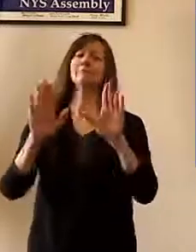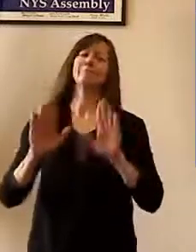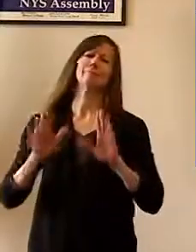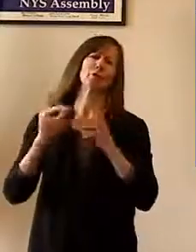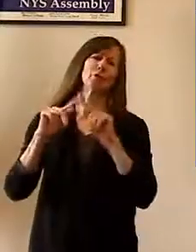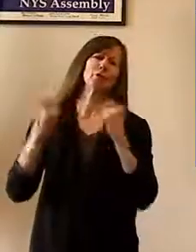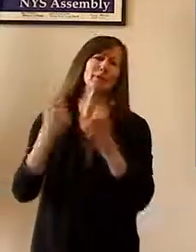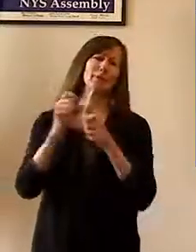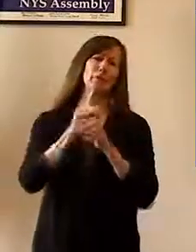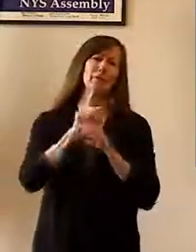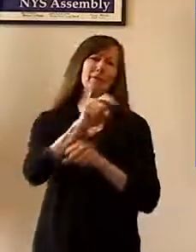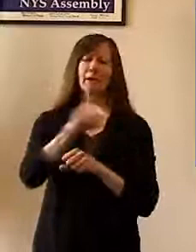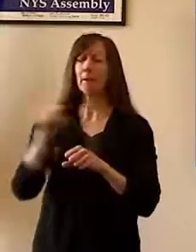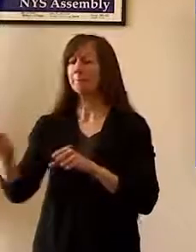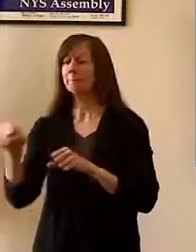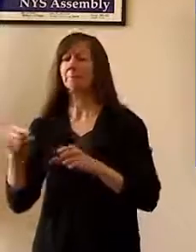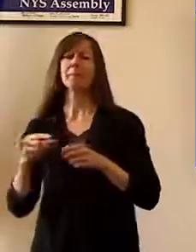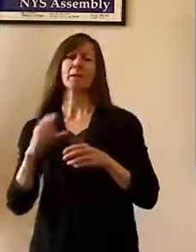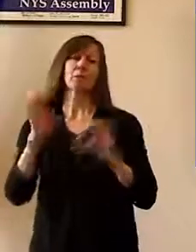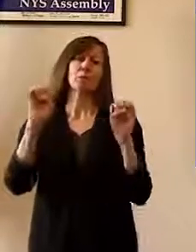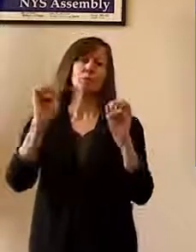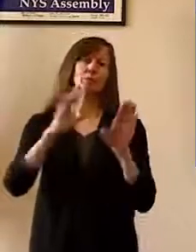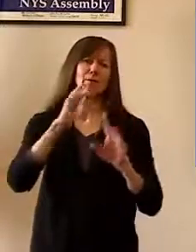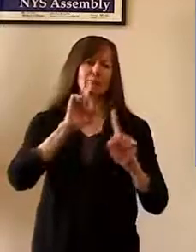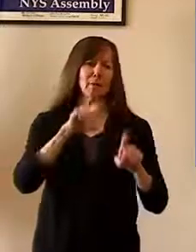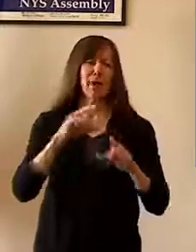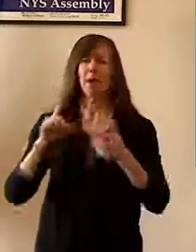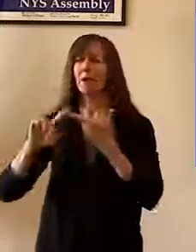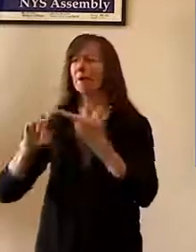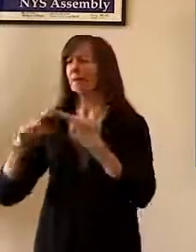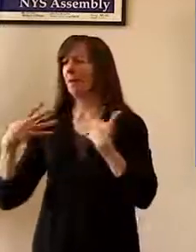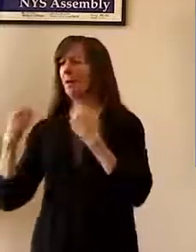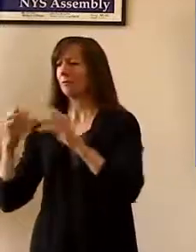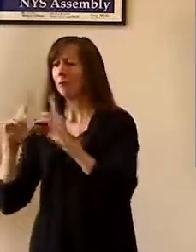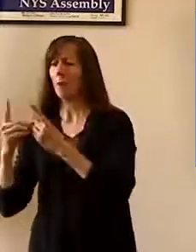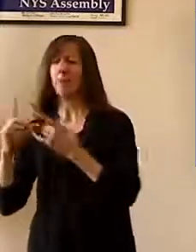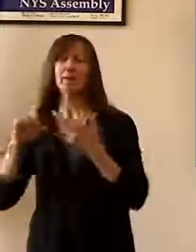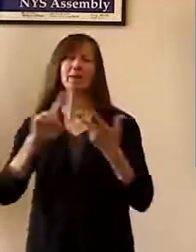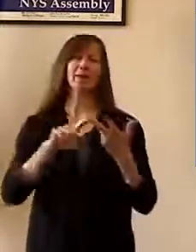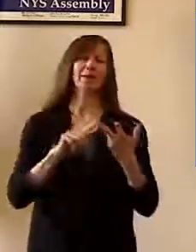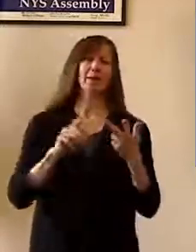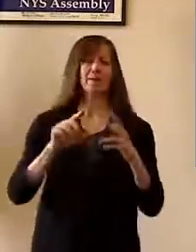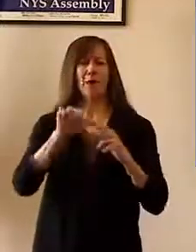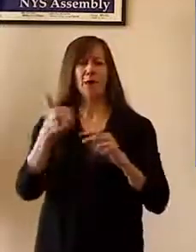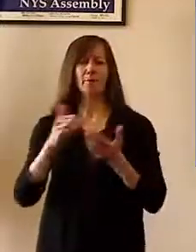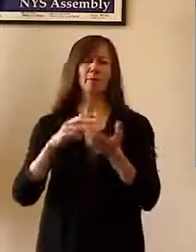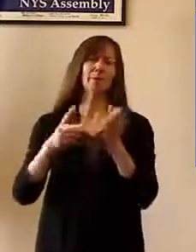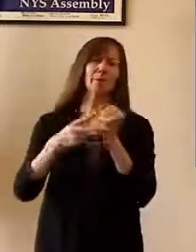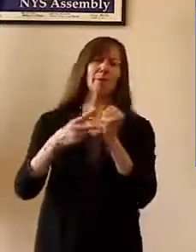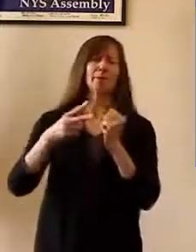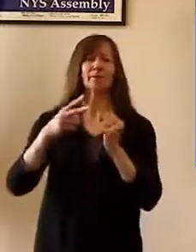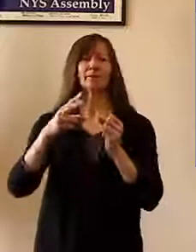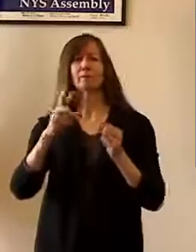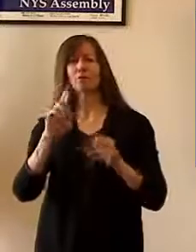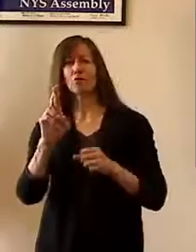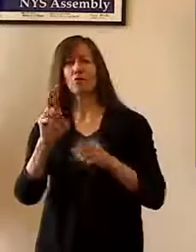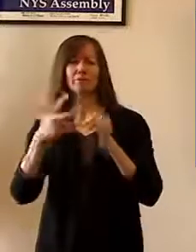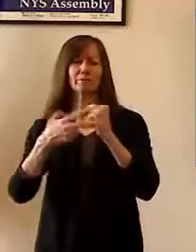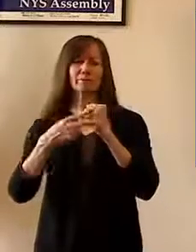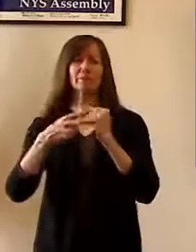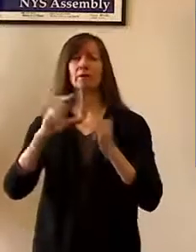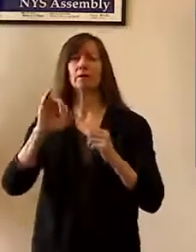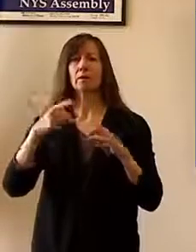Health, Department of Emergency Response, our IT department, and others, along with our Medical Reserve Corps volunteers, have really done a tremendous amount of